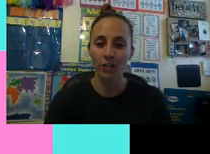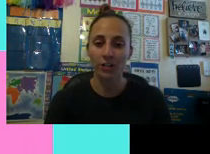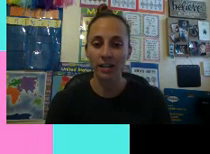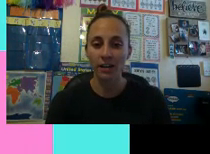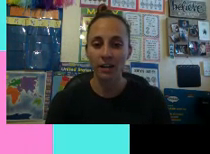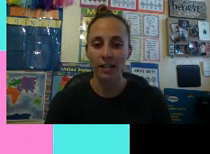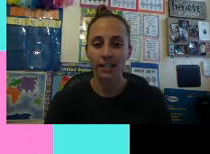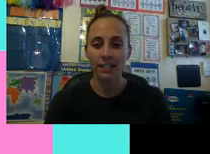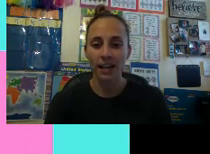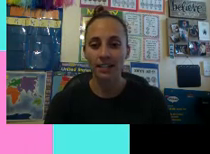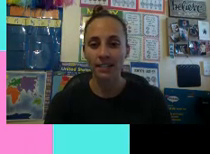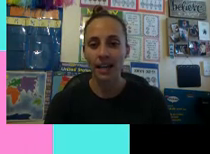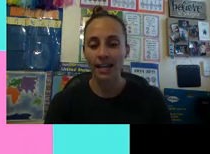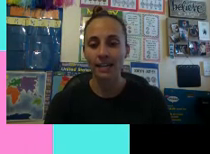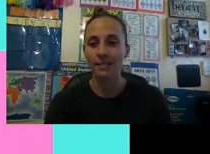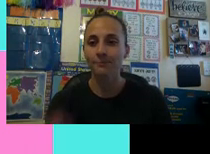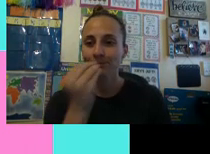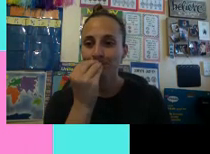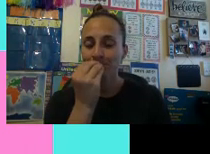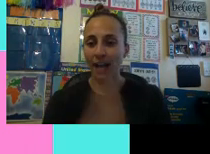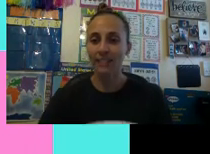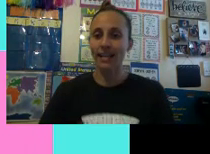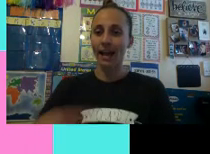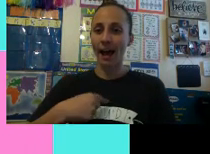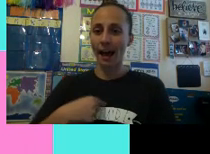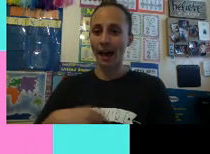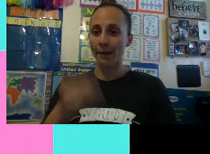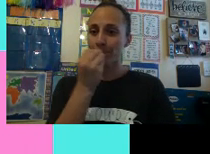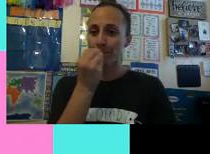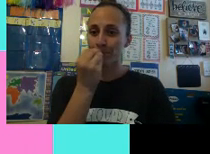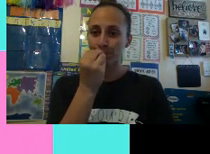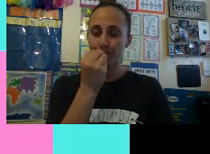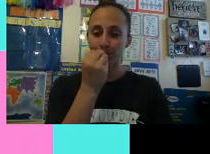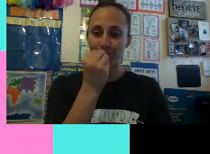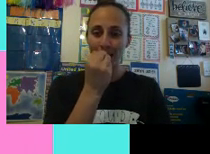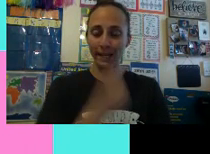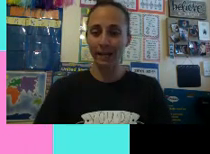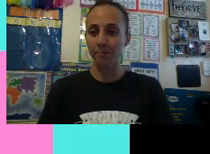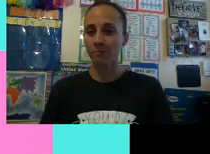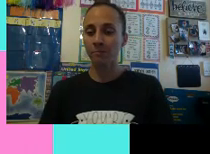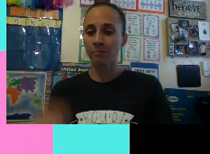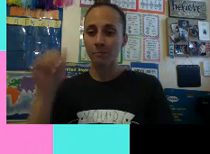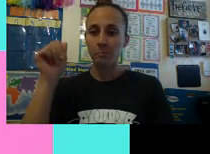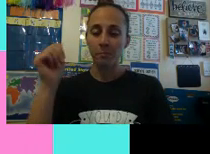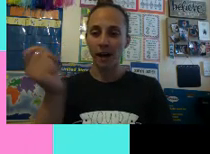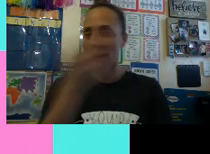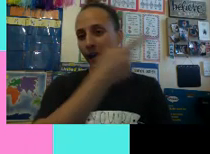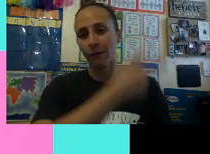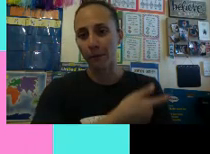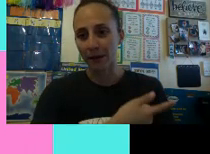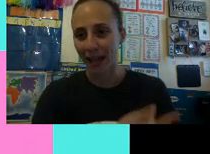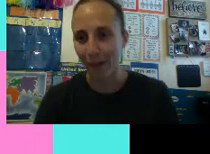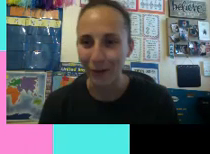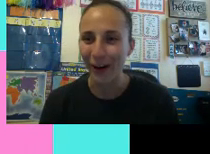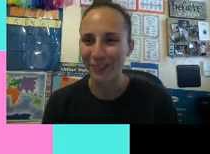one picture here, tells us how to say eat. I could say, I'm eating, I can't